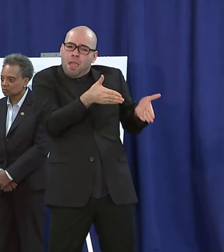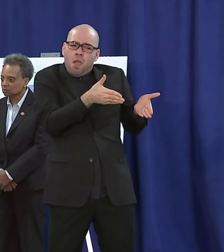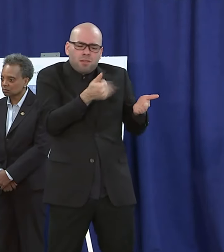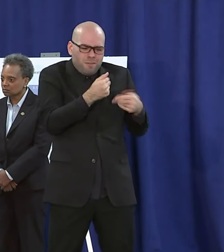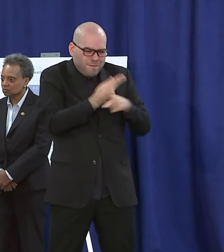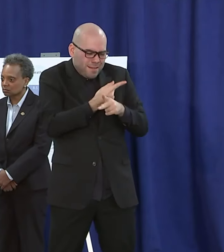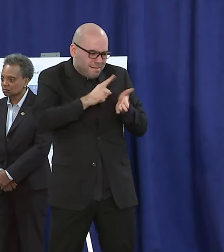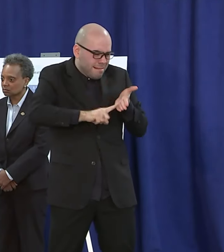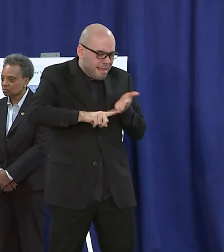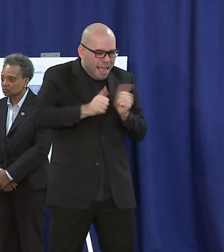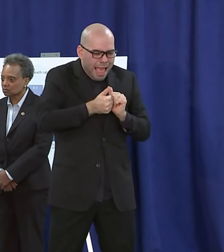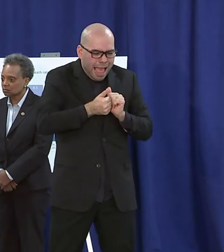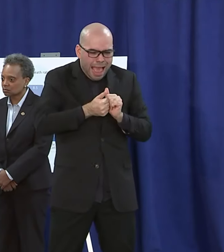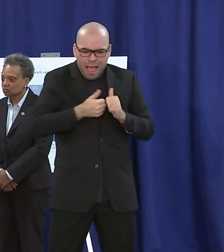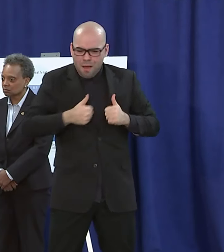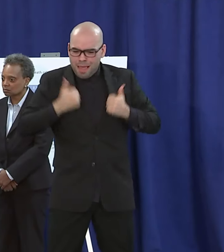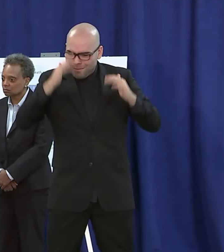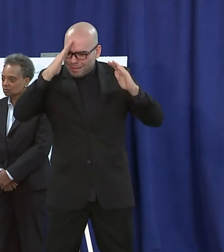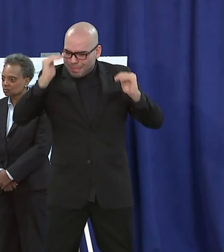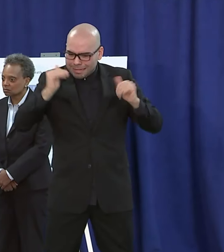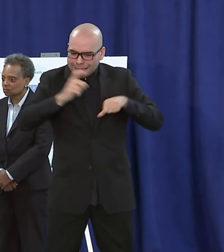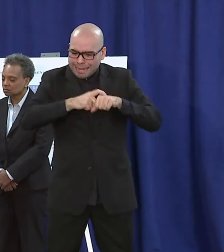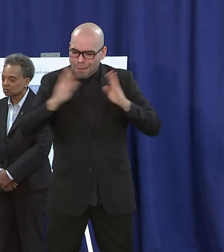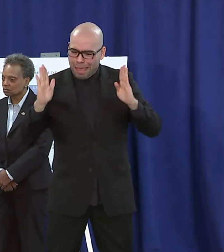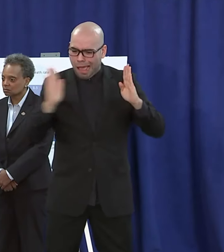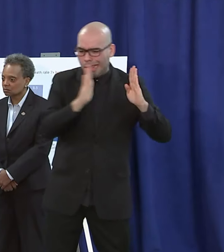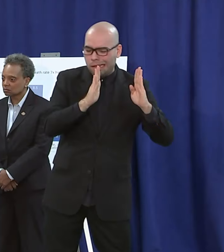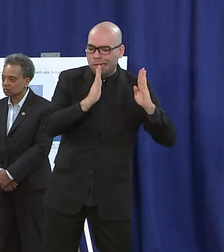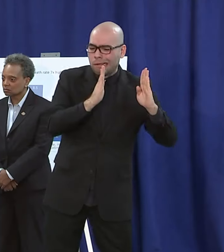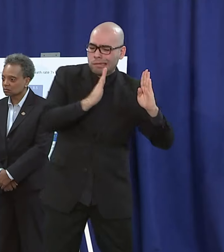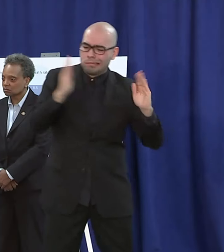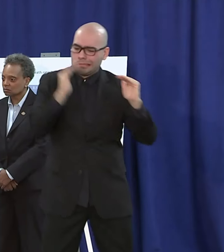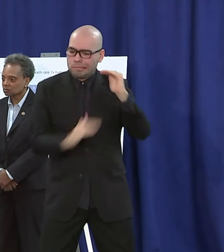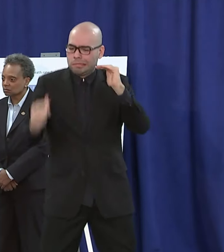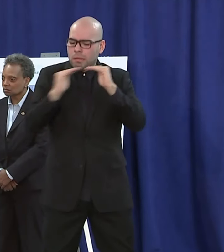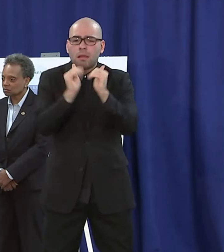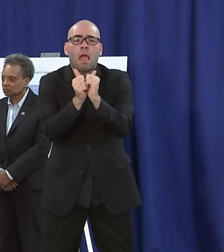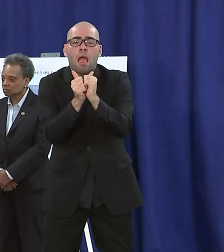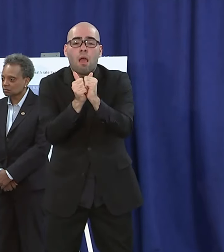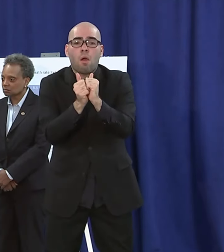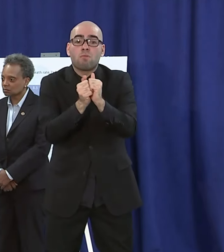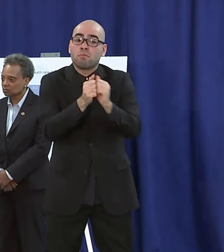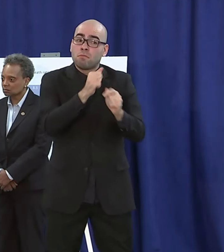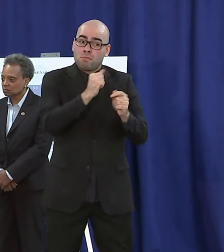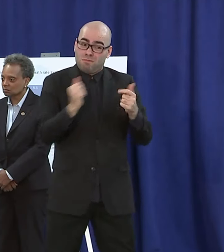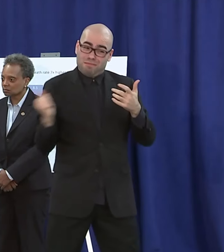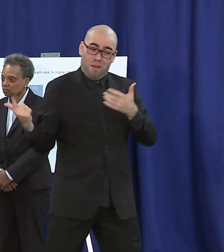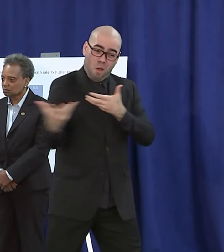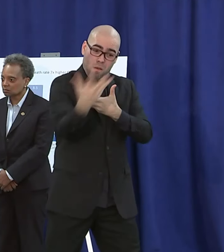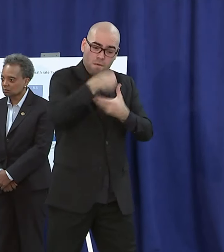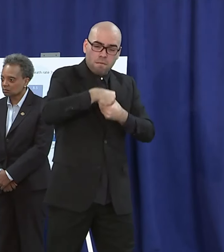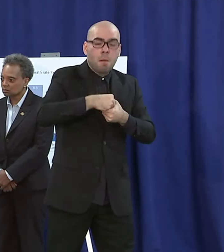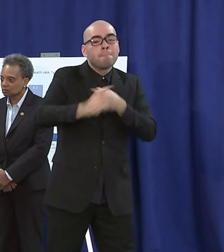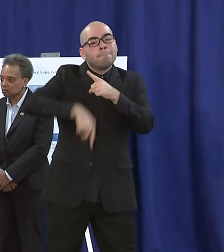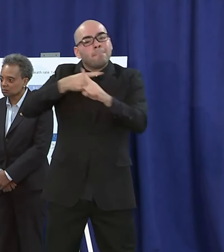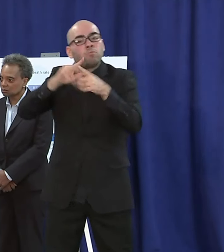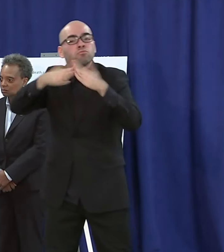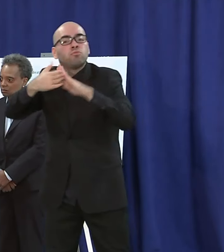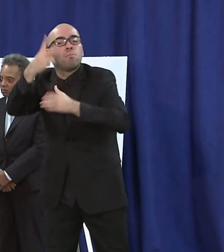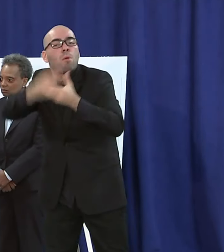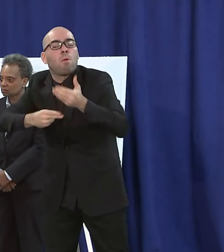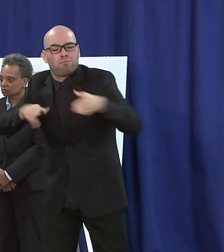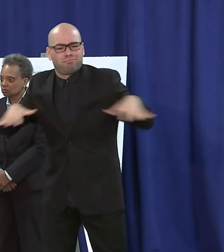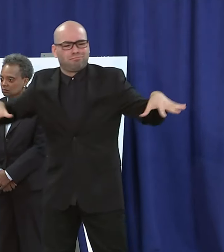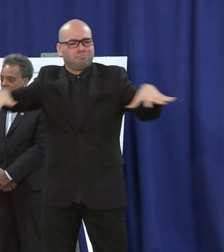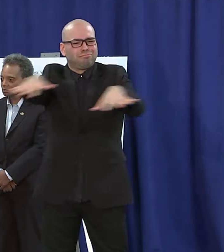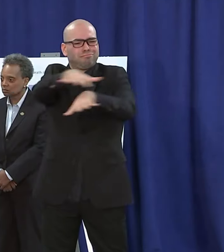gap? We have reached this urgent time where we also need to touch bases with our community and make sure that we are